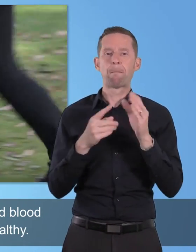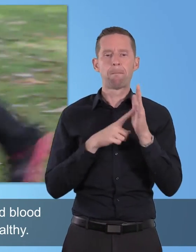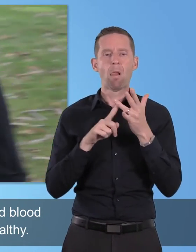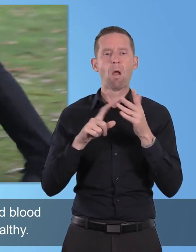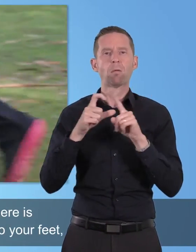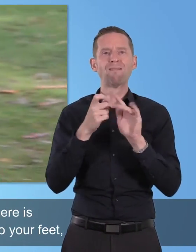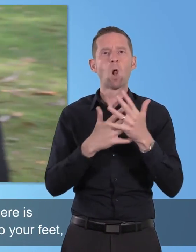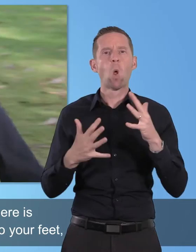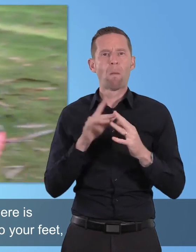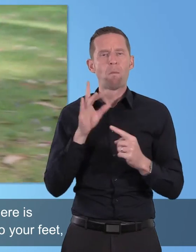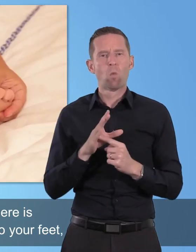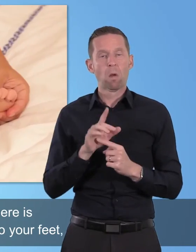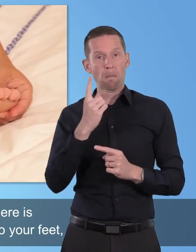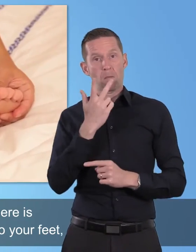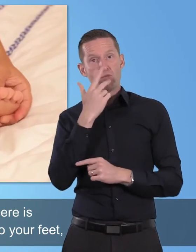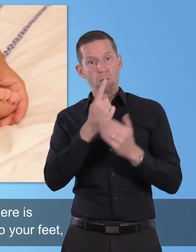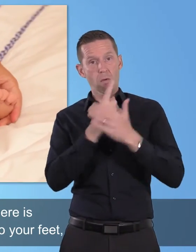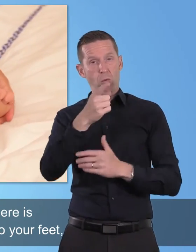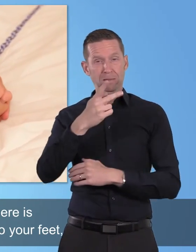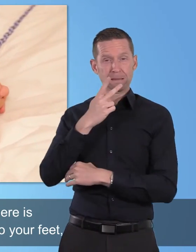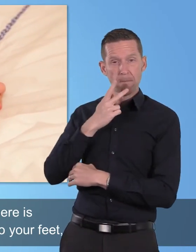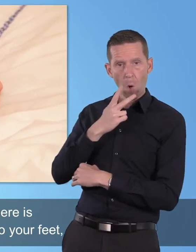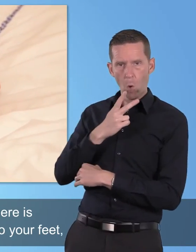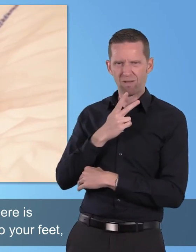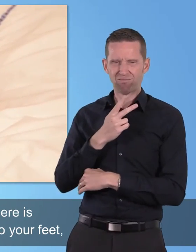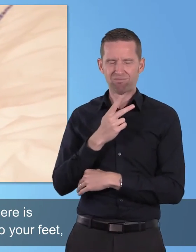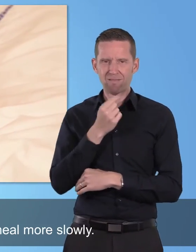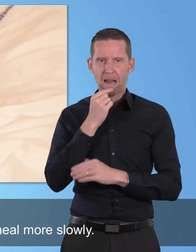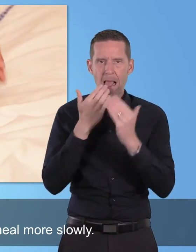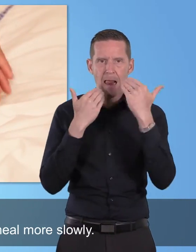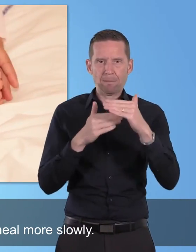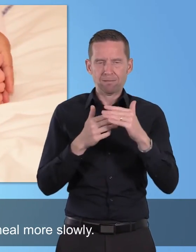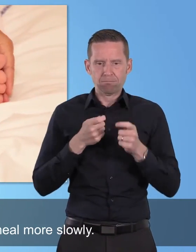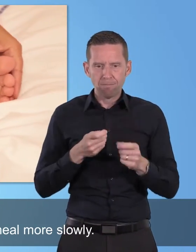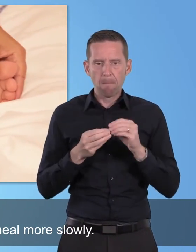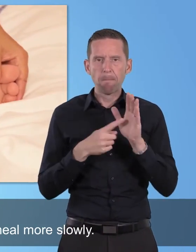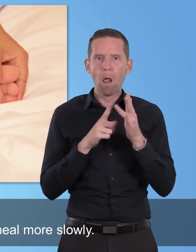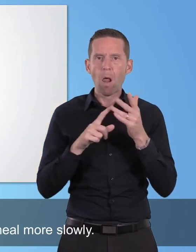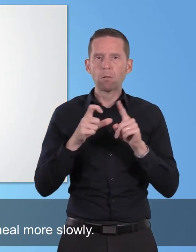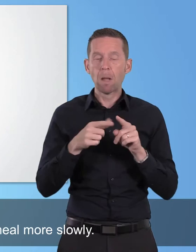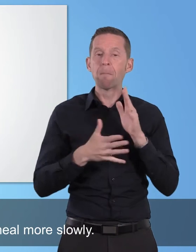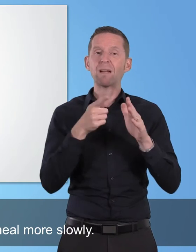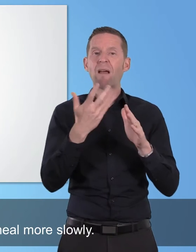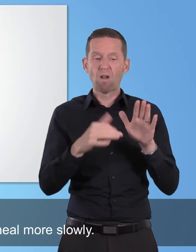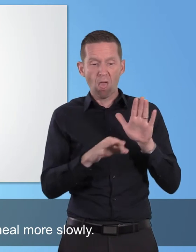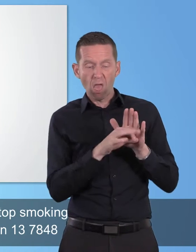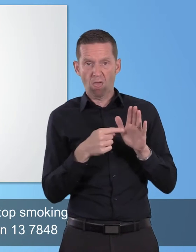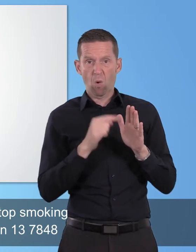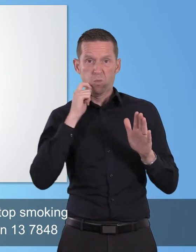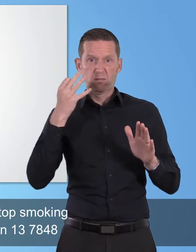healthy. If you smoke, there is reduced blood flow to your feet, which causes wounds to heal more slowly.